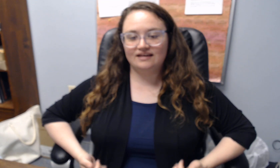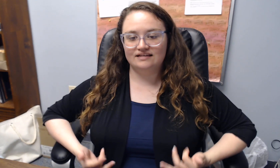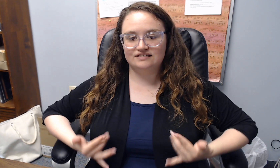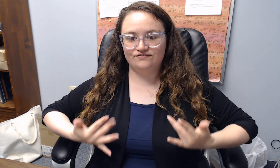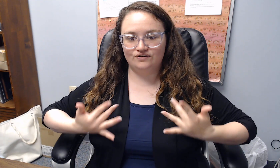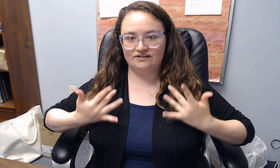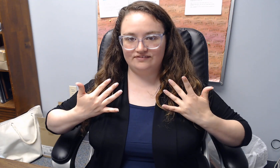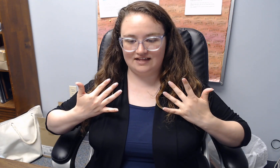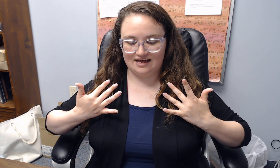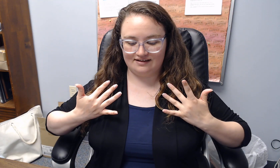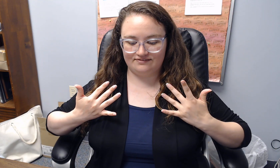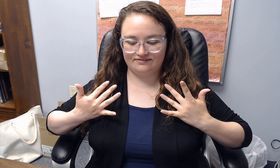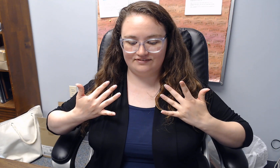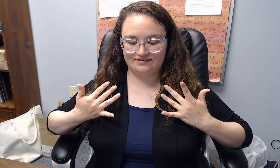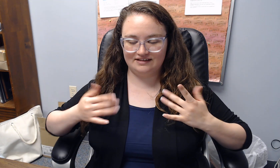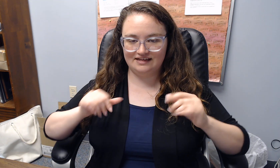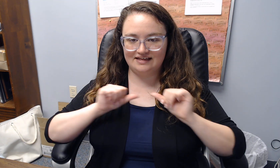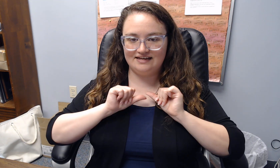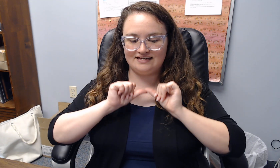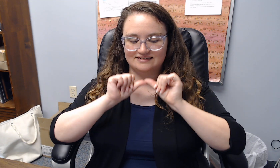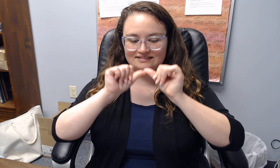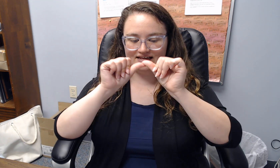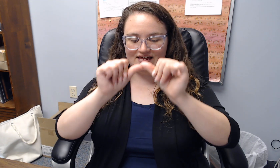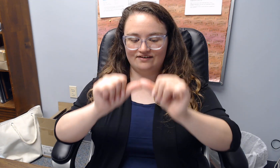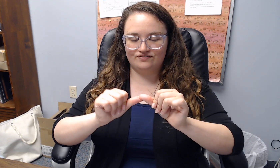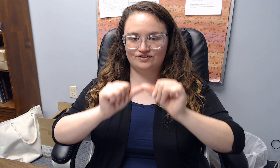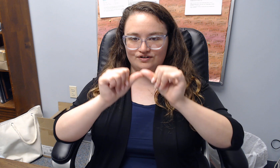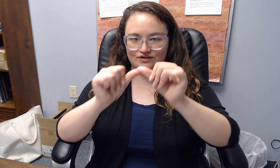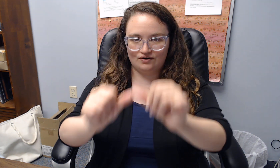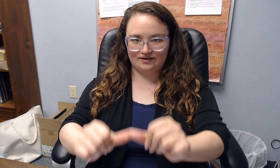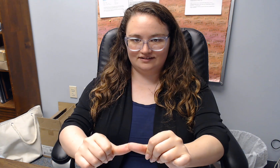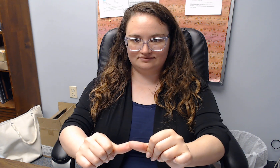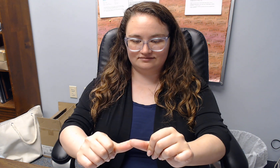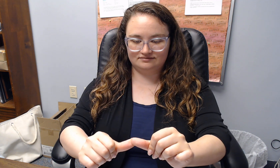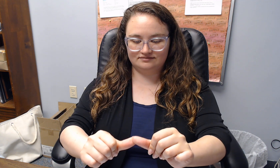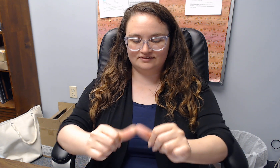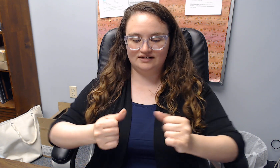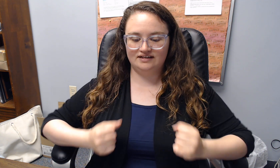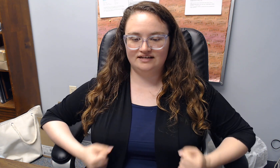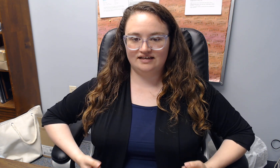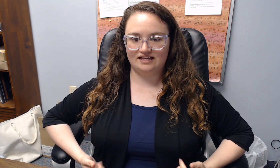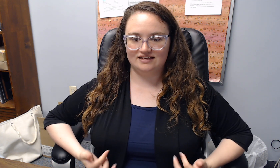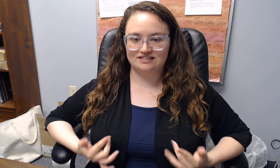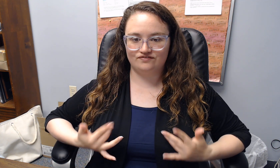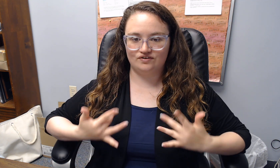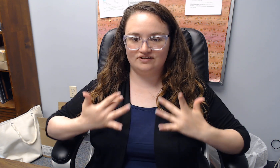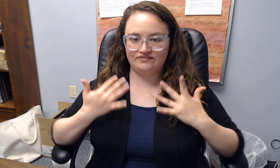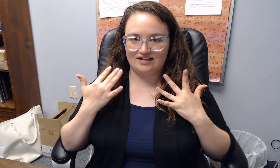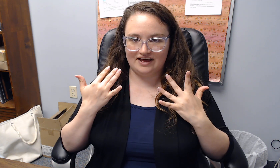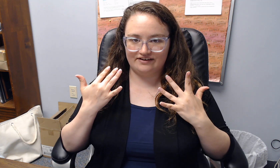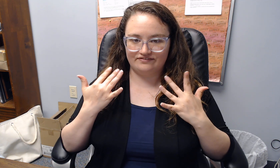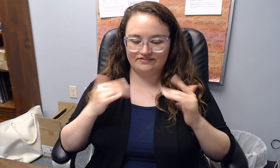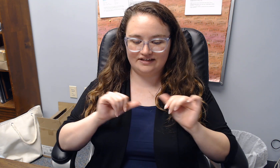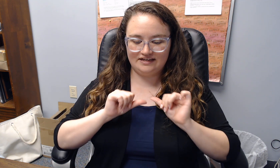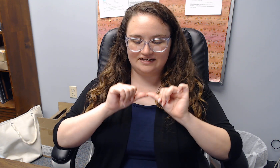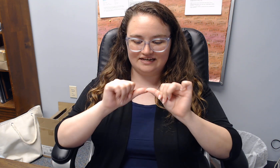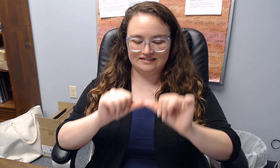It's full of life. It's ever growing. It's full of life. It's